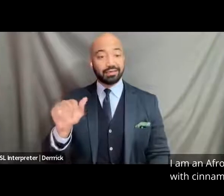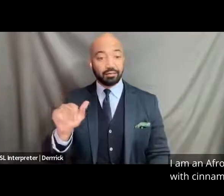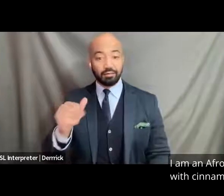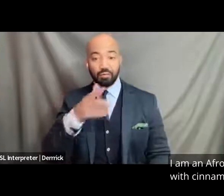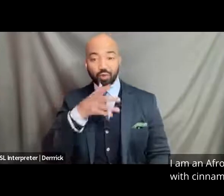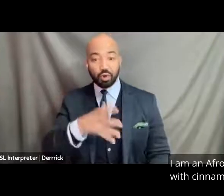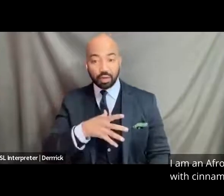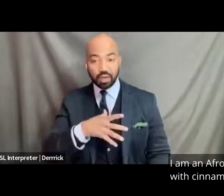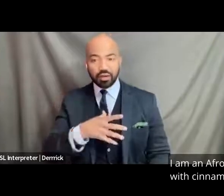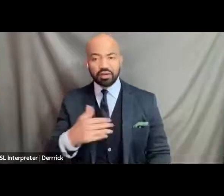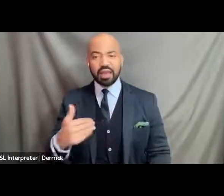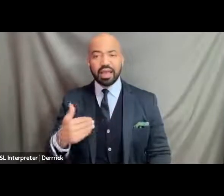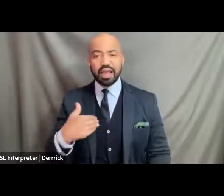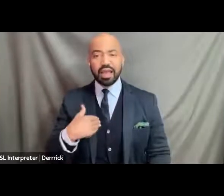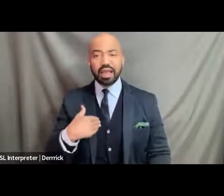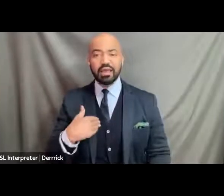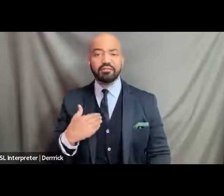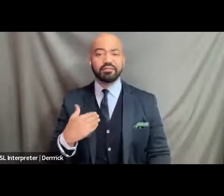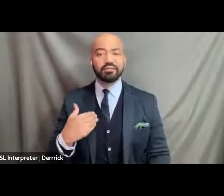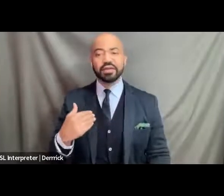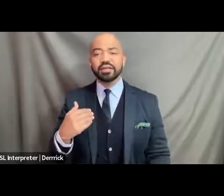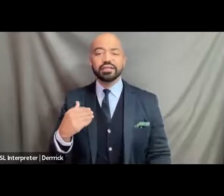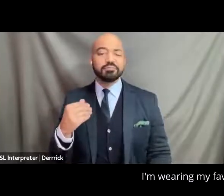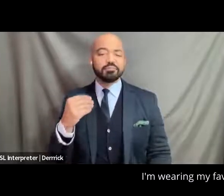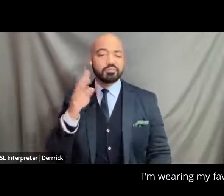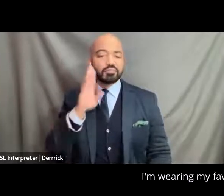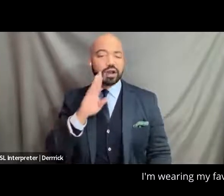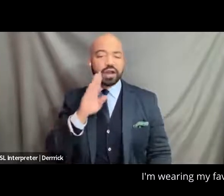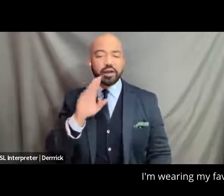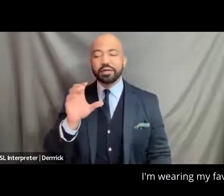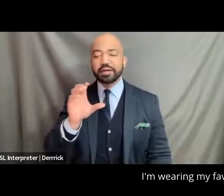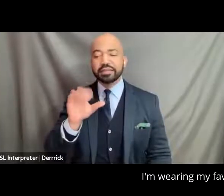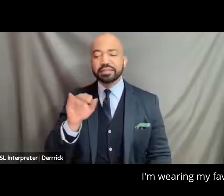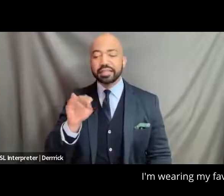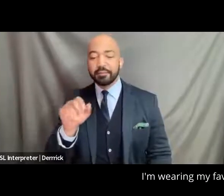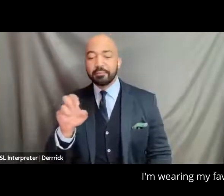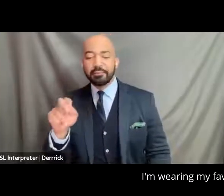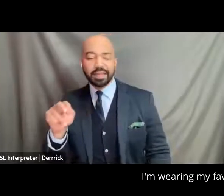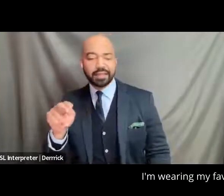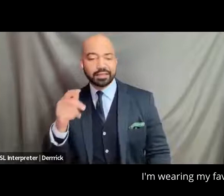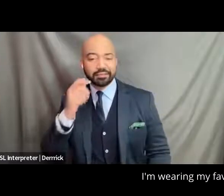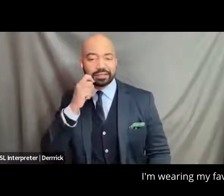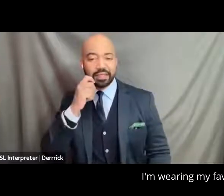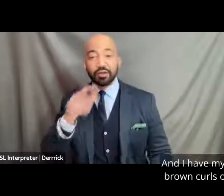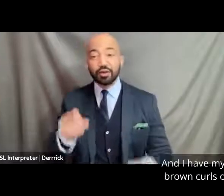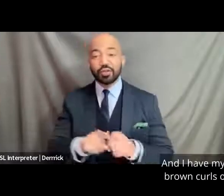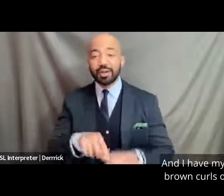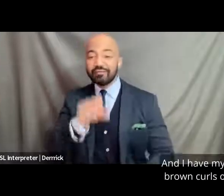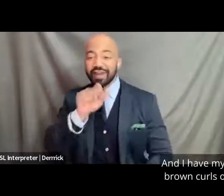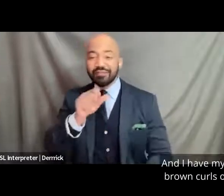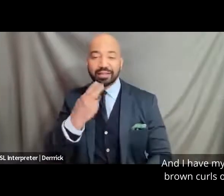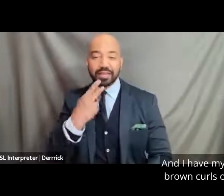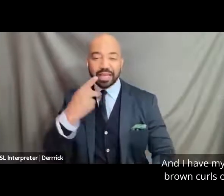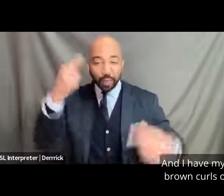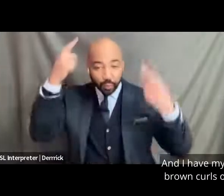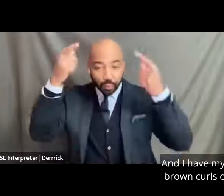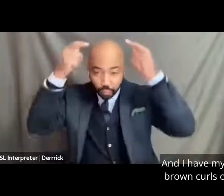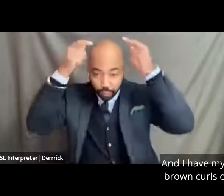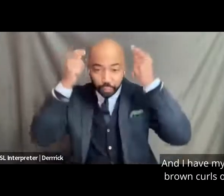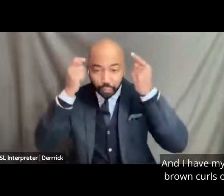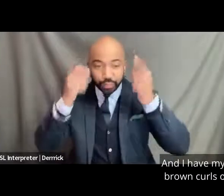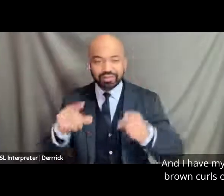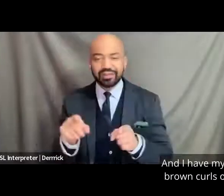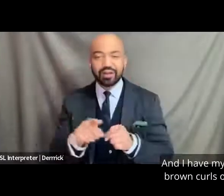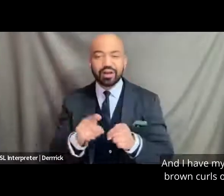with cinnamon uh brown skin um i'm wearing my favorite pink headband and i have my